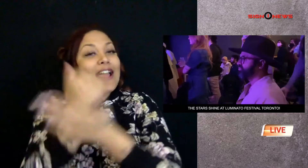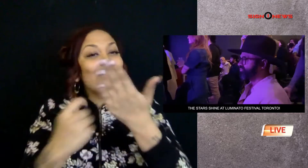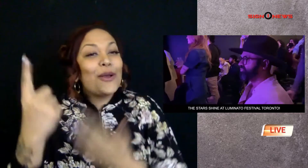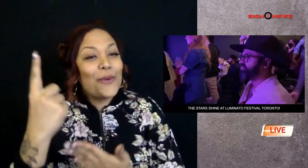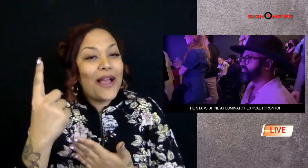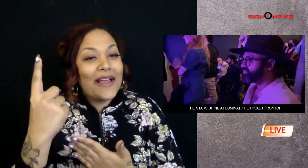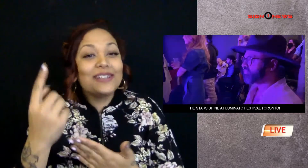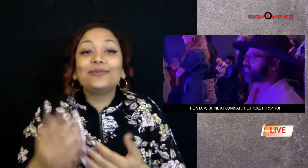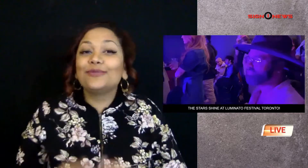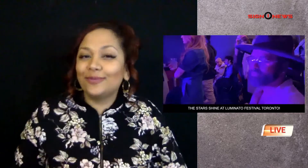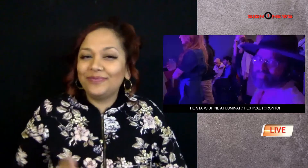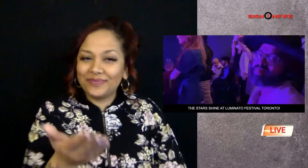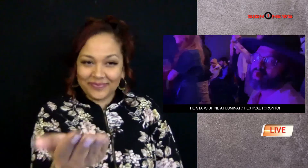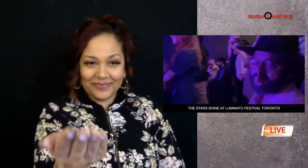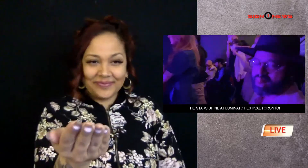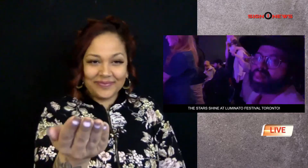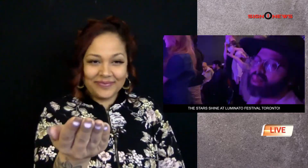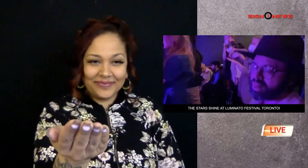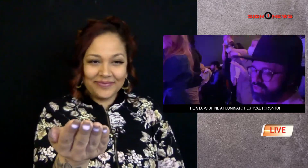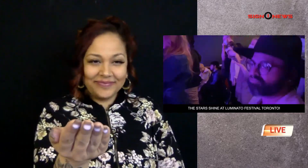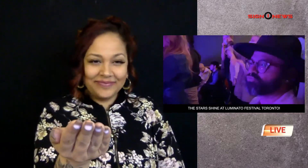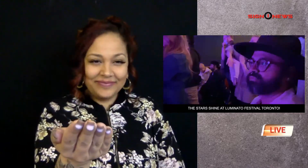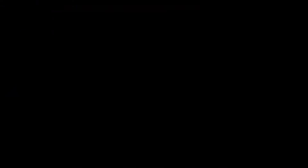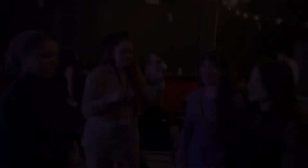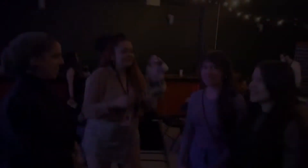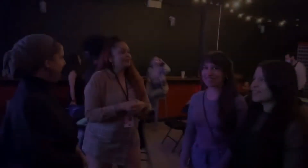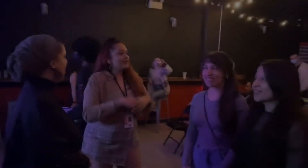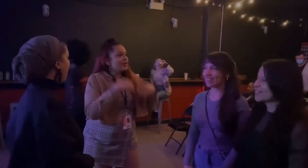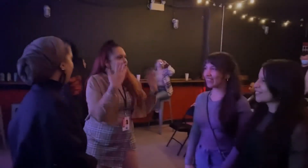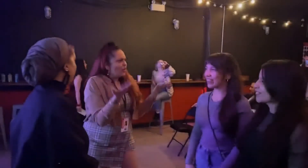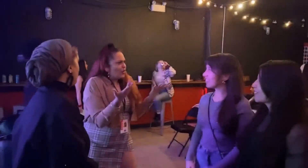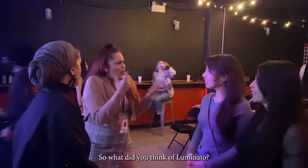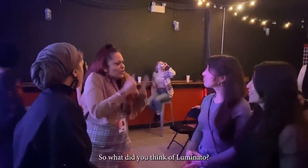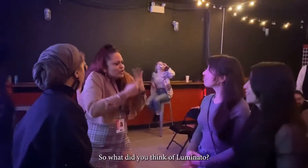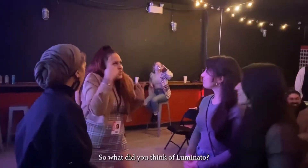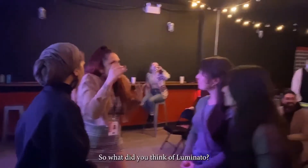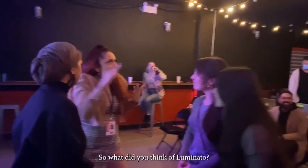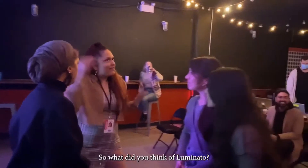was accessible for everyone. Take a look.